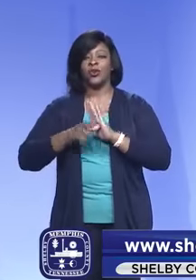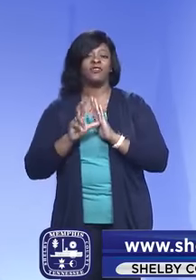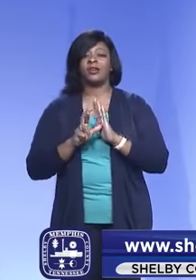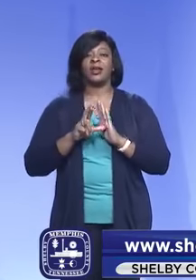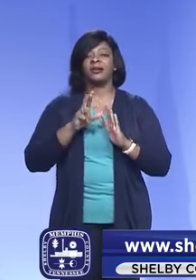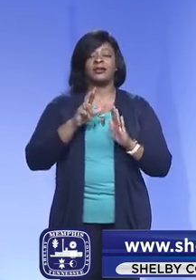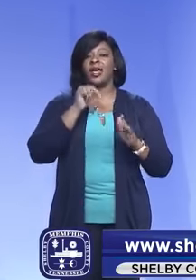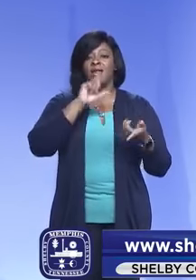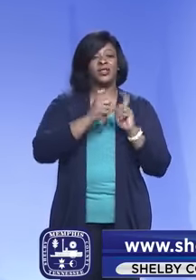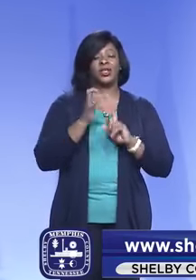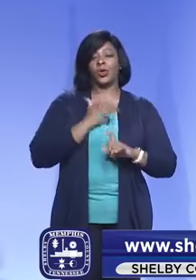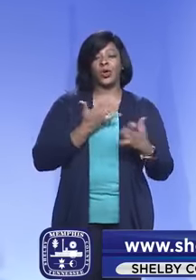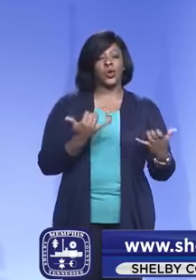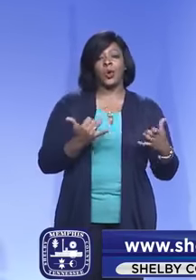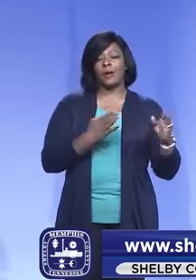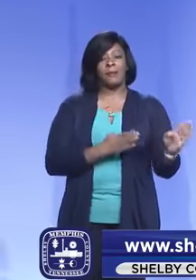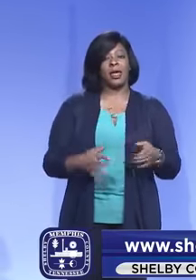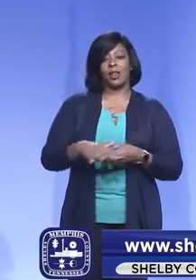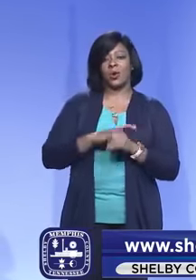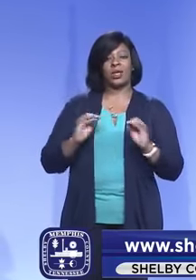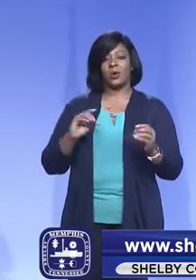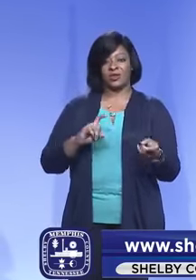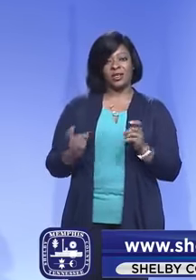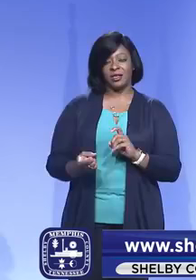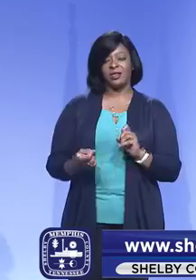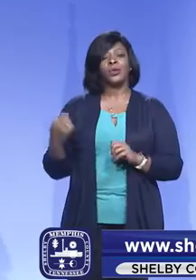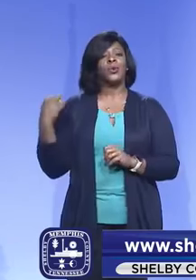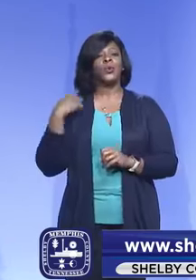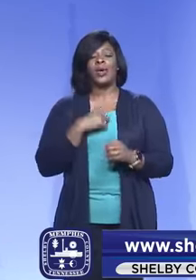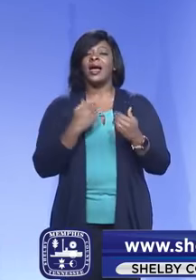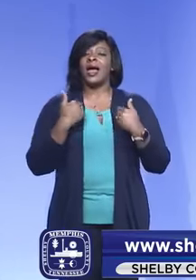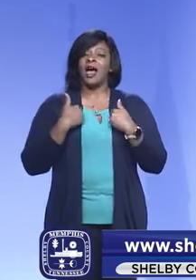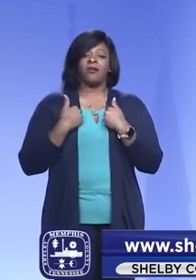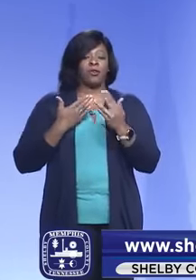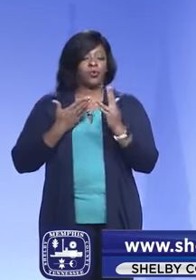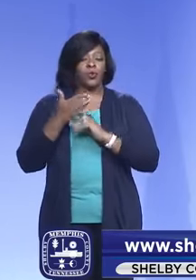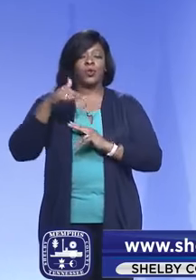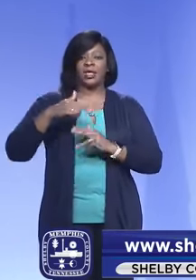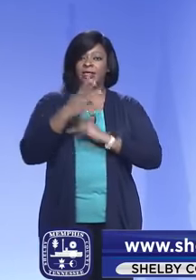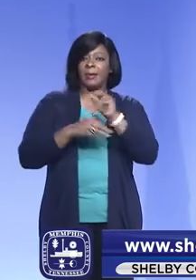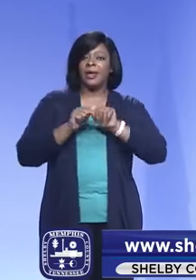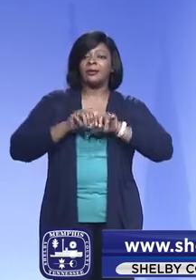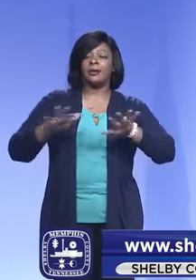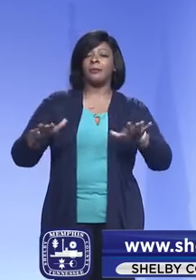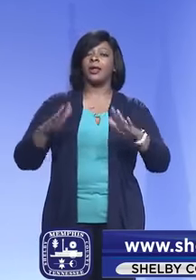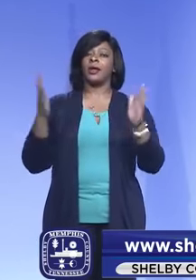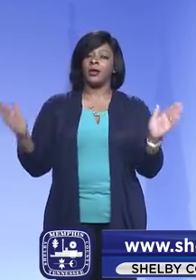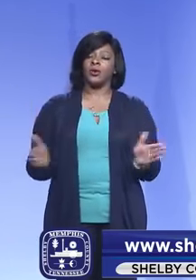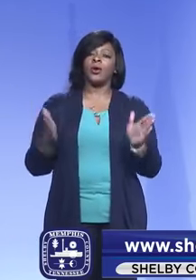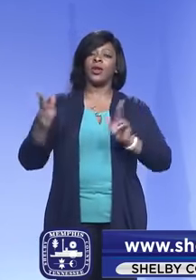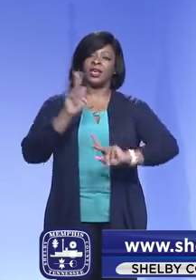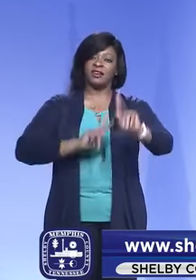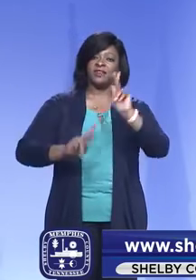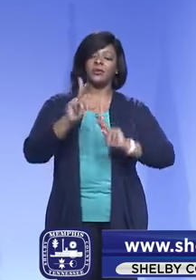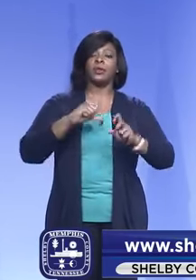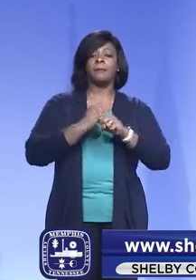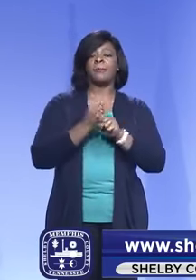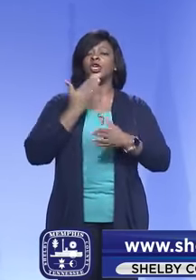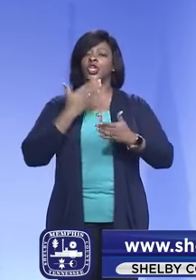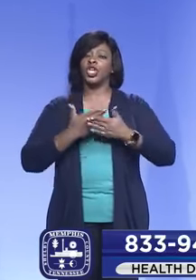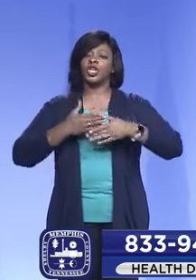not change our current plan locally. So we have, throughout the pandemic, really encouraged individuals to make